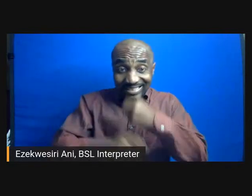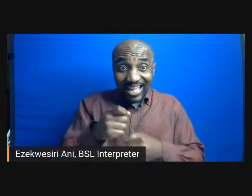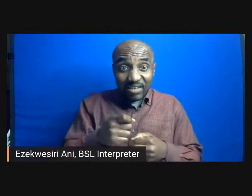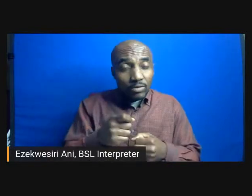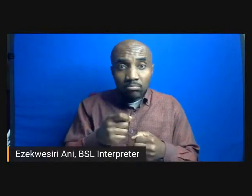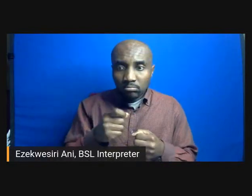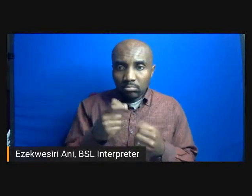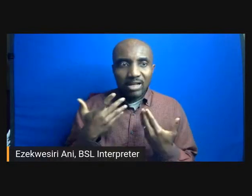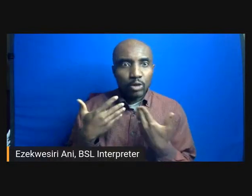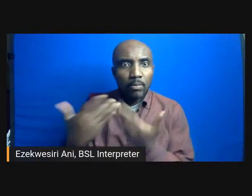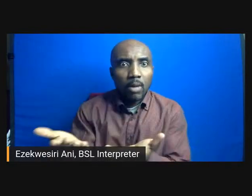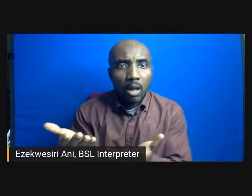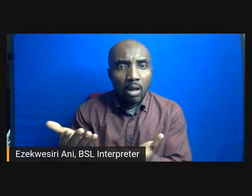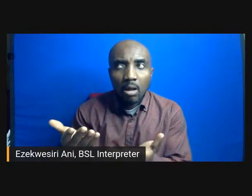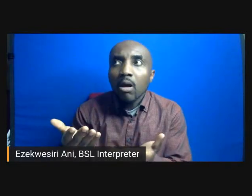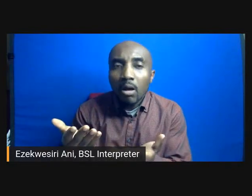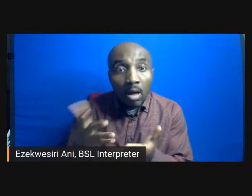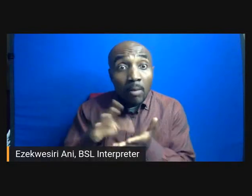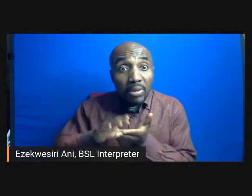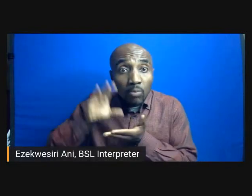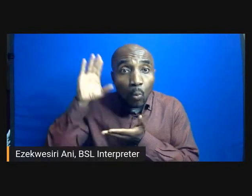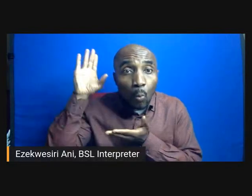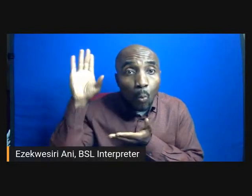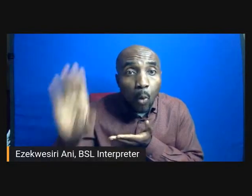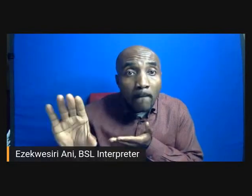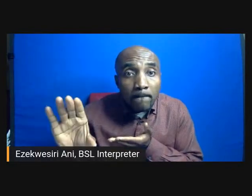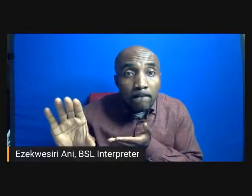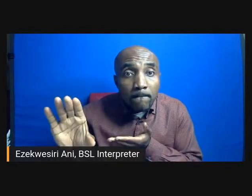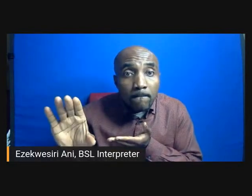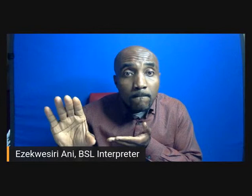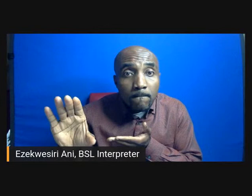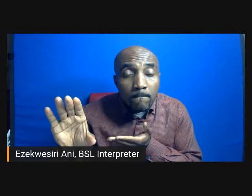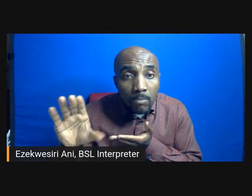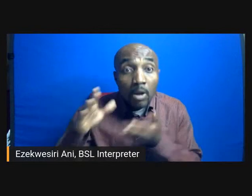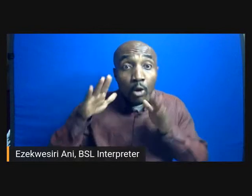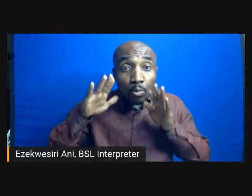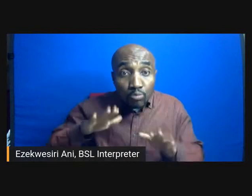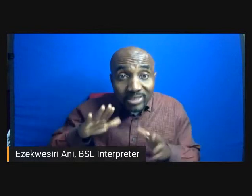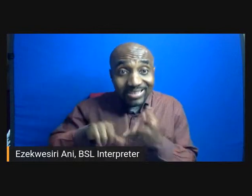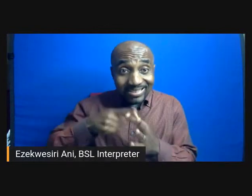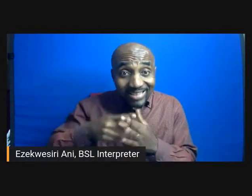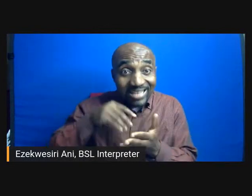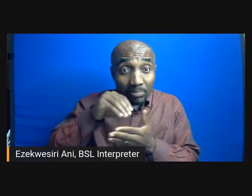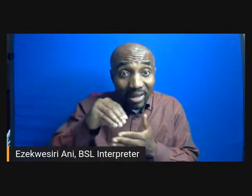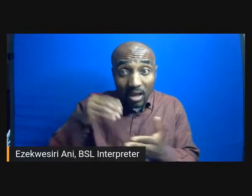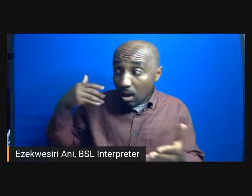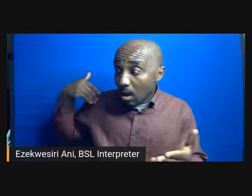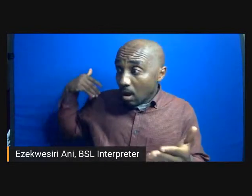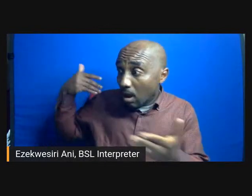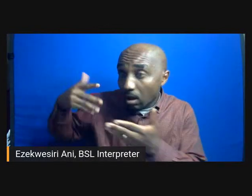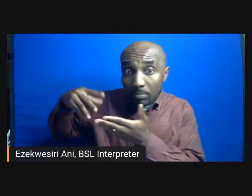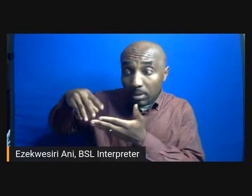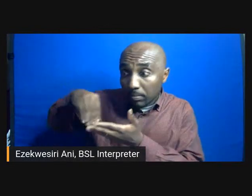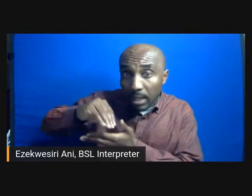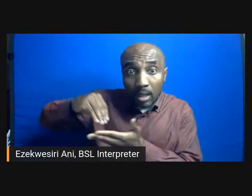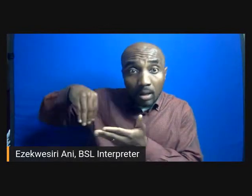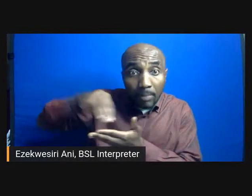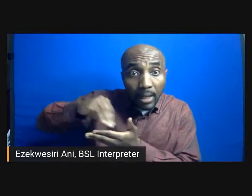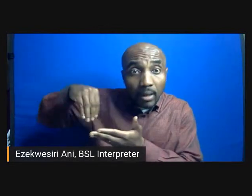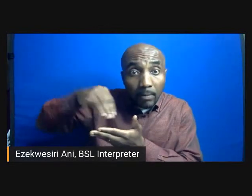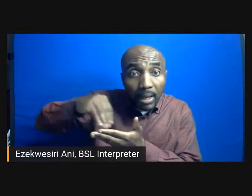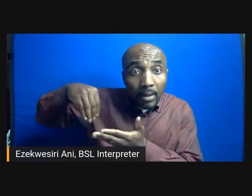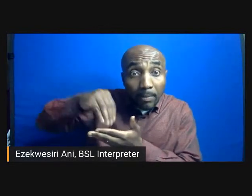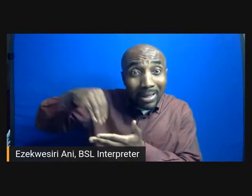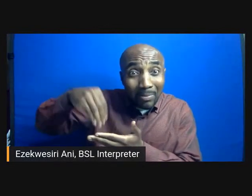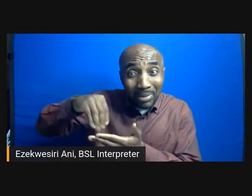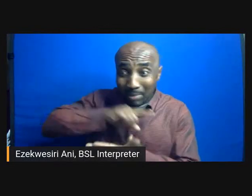were compensated to such an extent that British taxpayers only finished paying this off less than 10